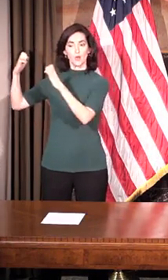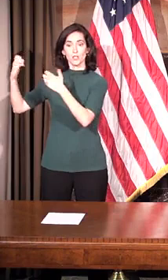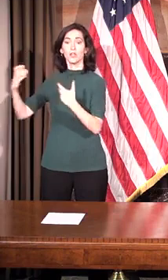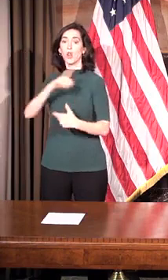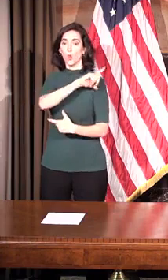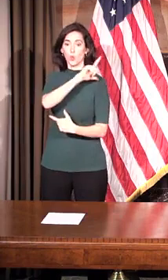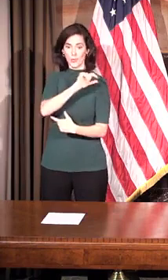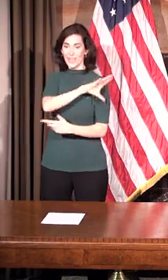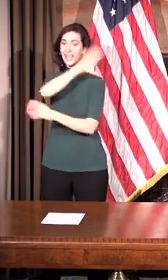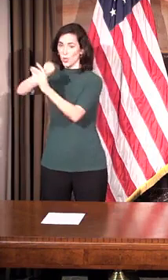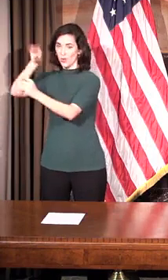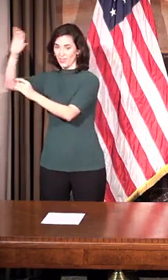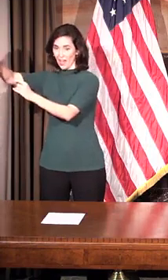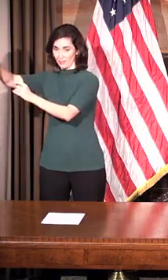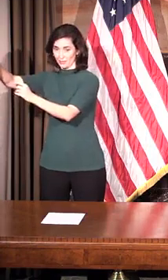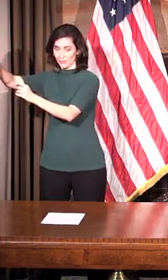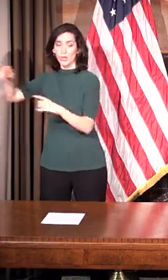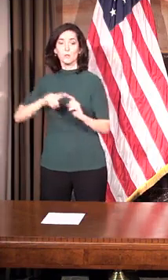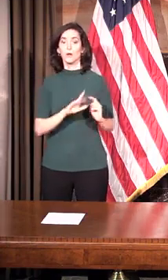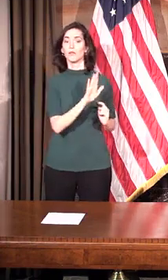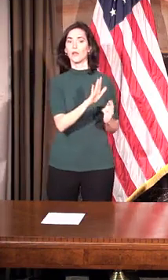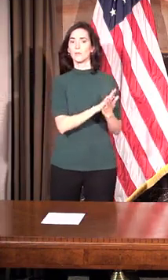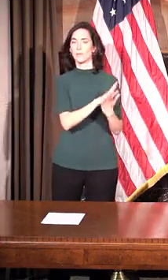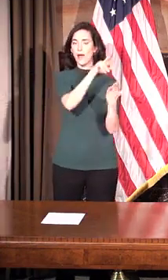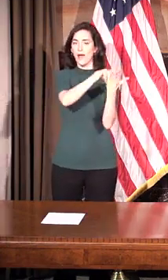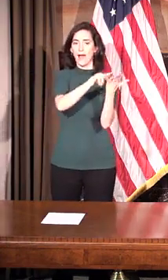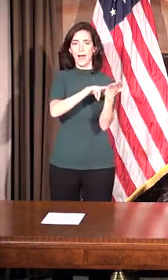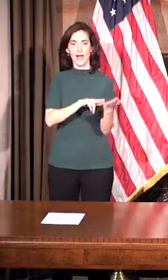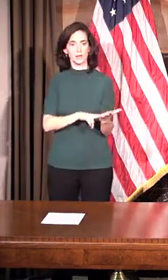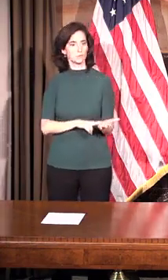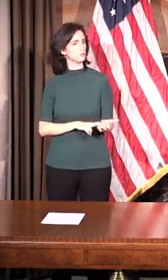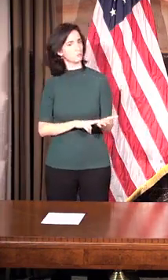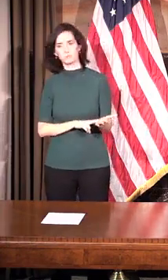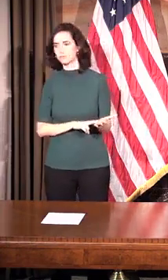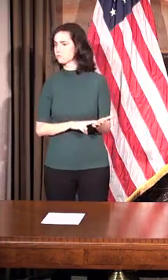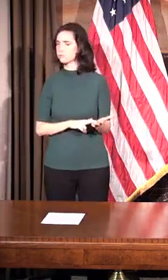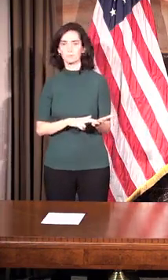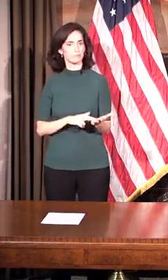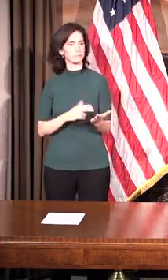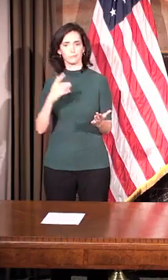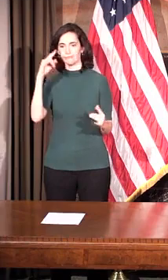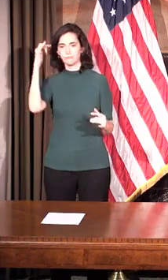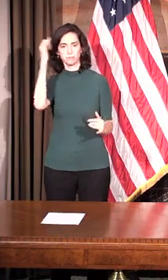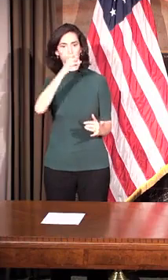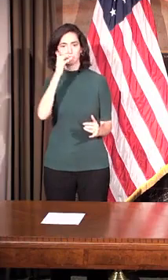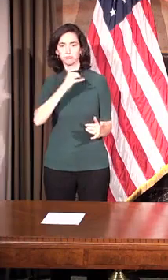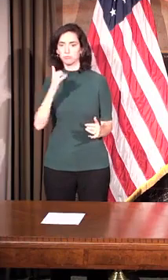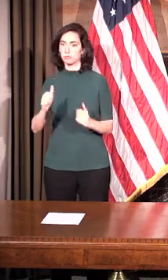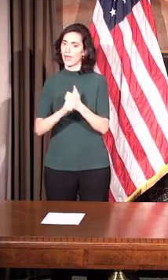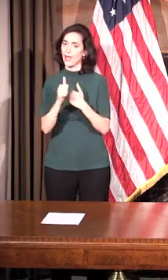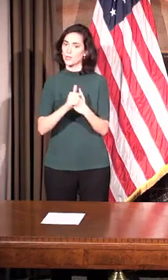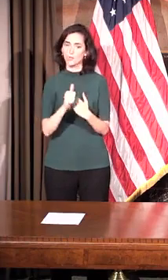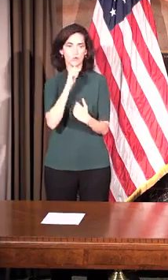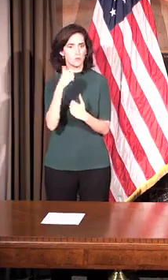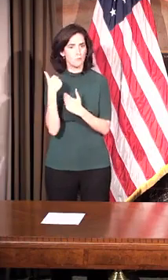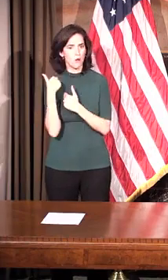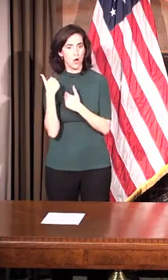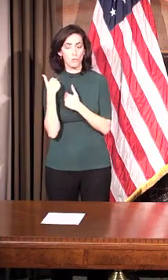Louisiana. But that petition is reckless, it's dangerous, it's irresponsible, and I'll also say it